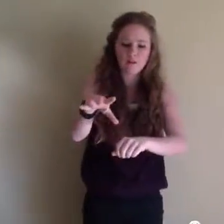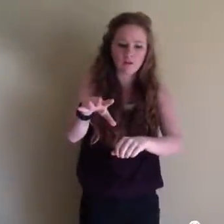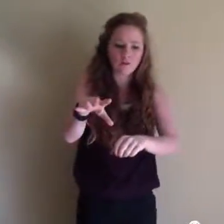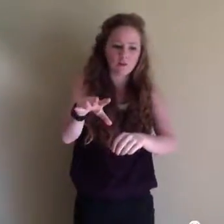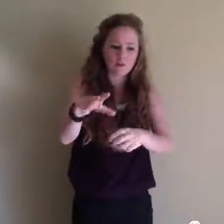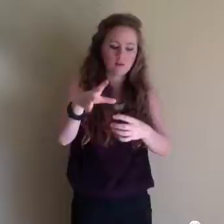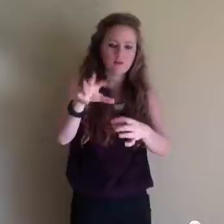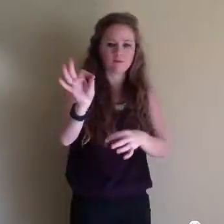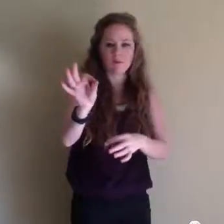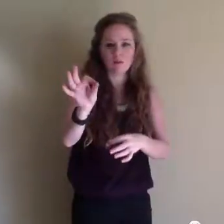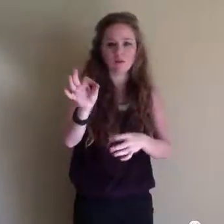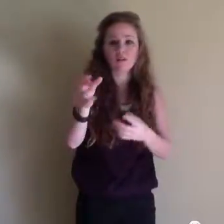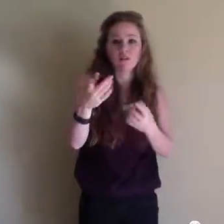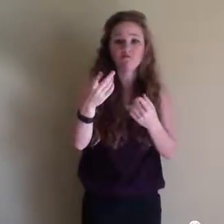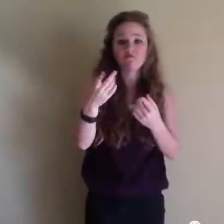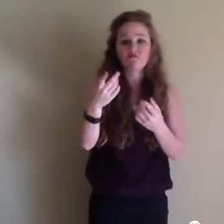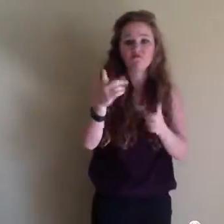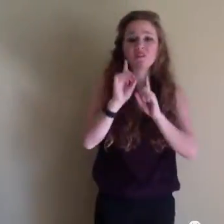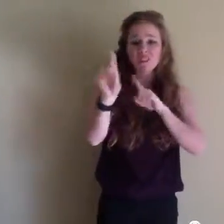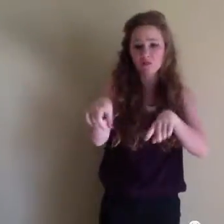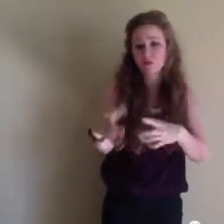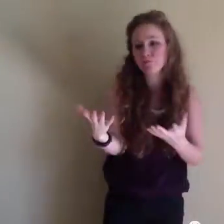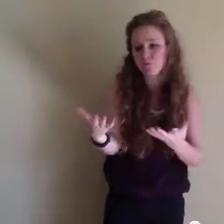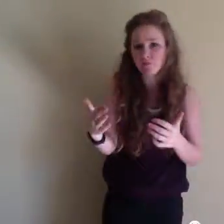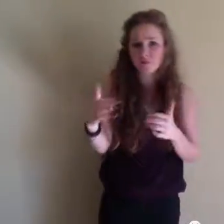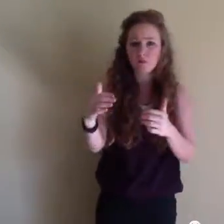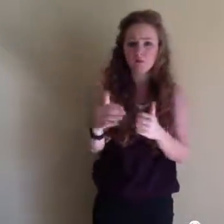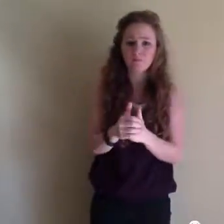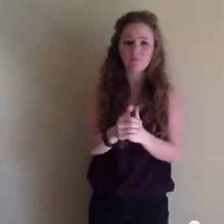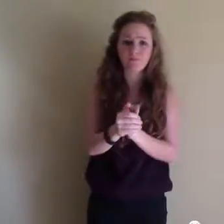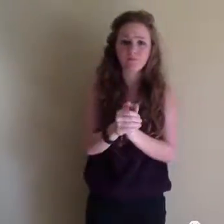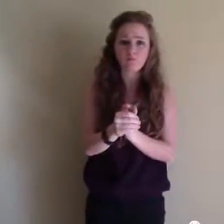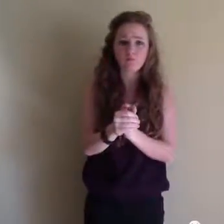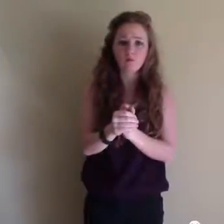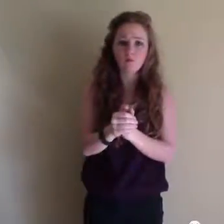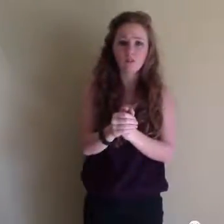So a few of the colony members came together